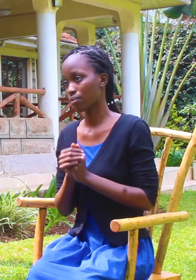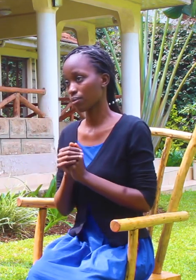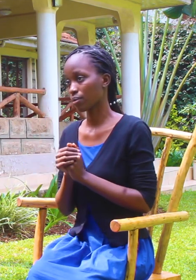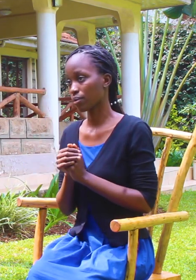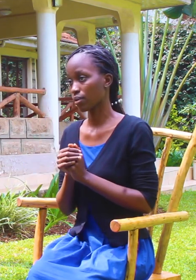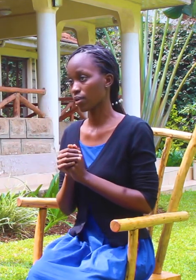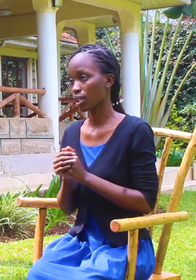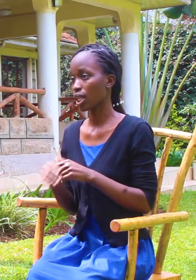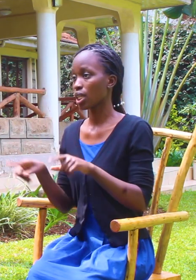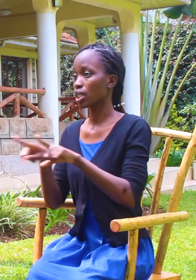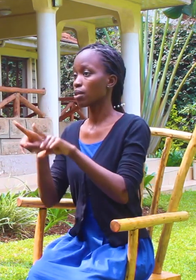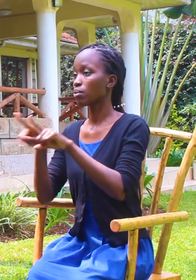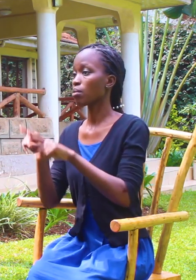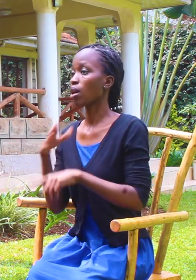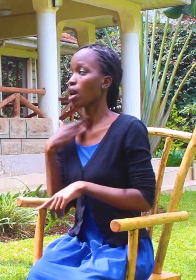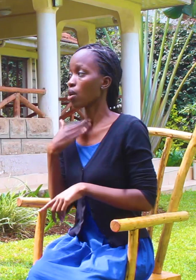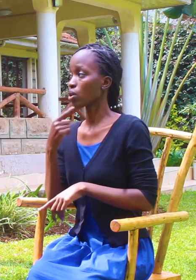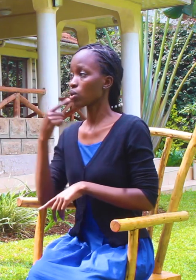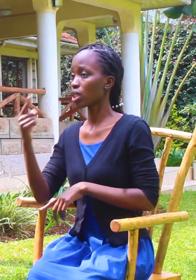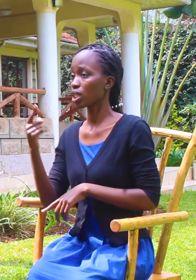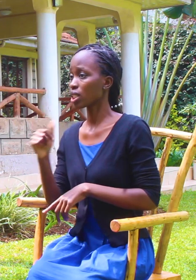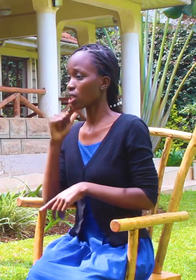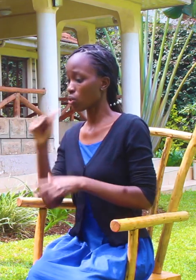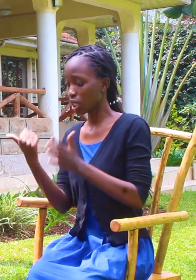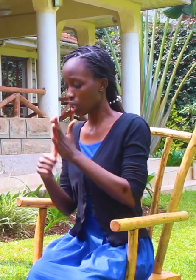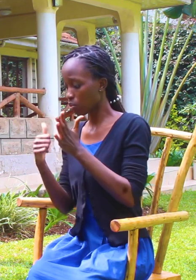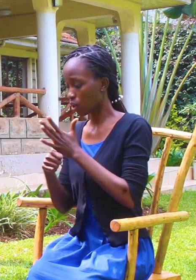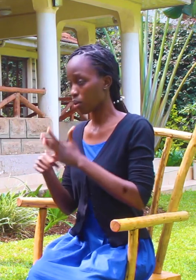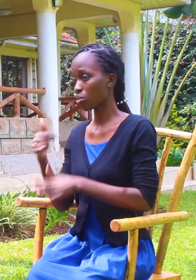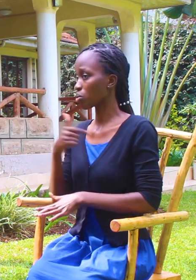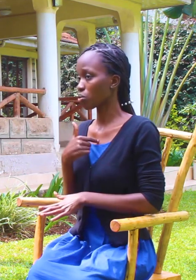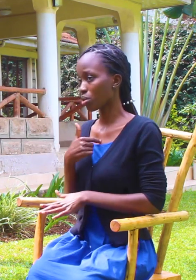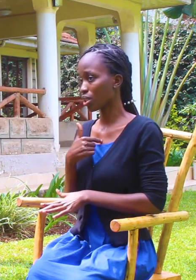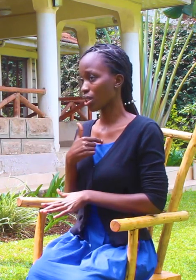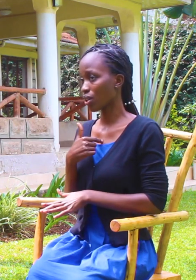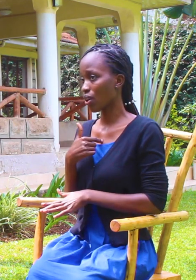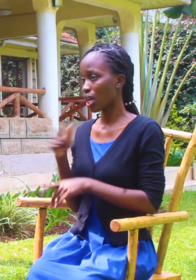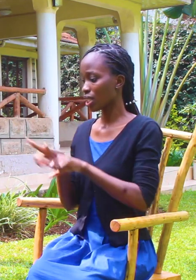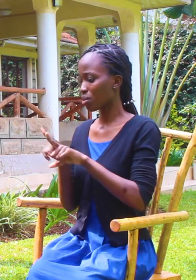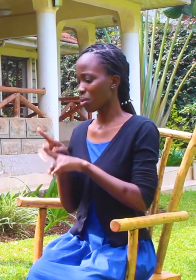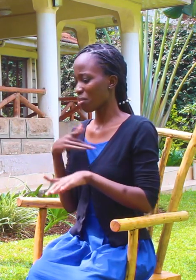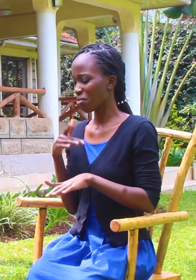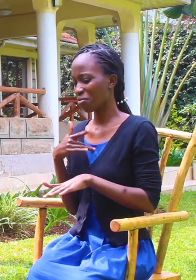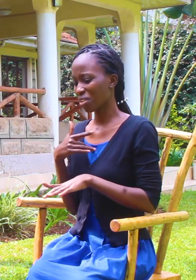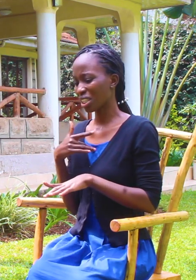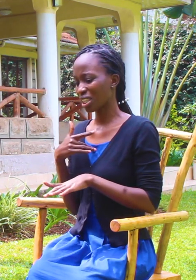I still want to say it has not been a problem to me. And I've never felt anything. Even her, she has never felt